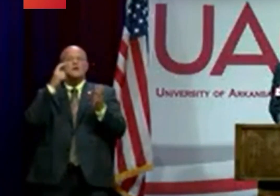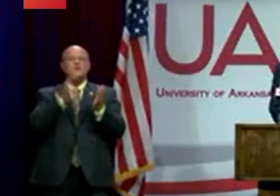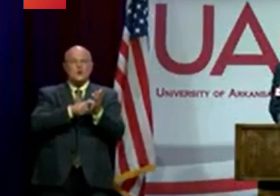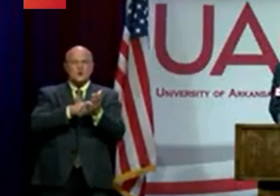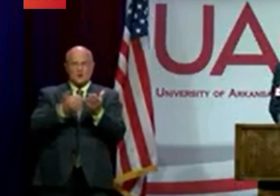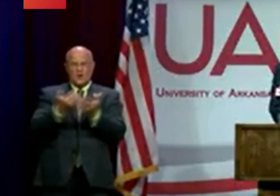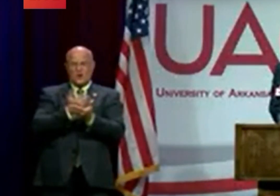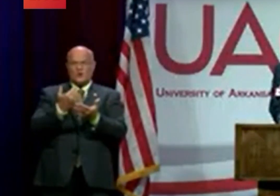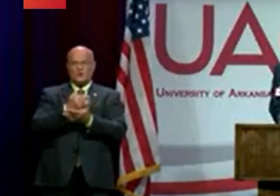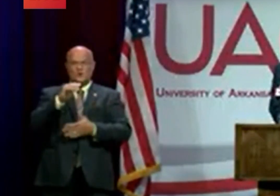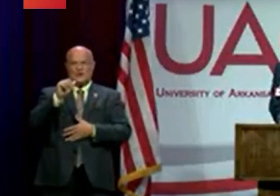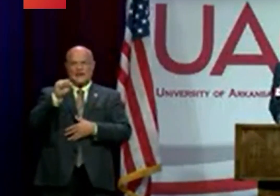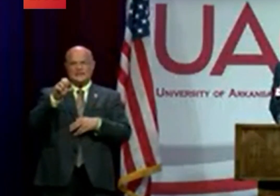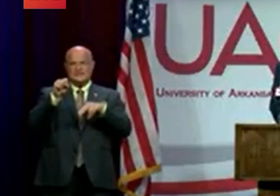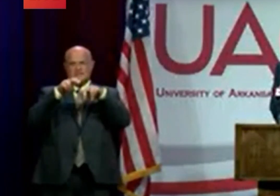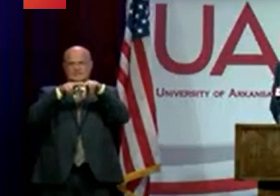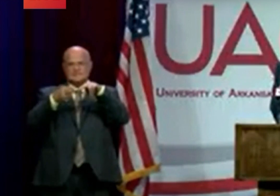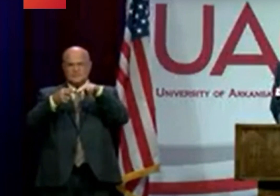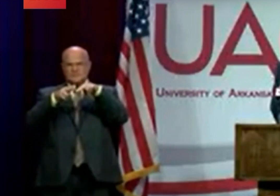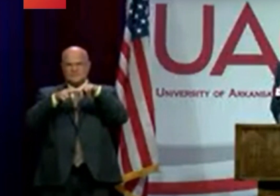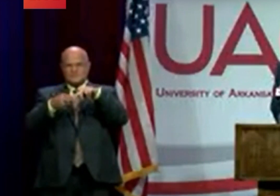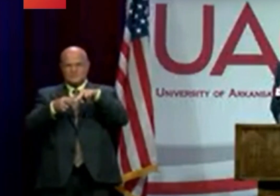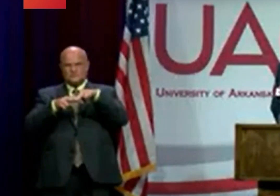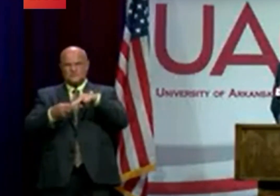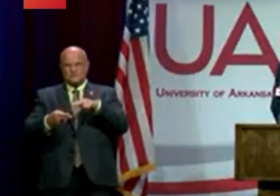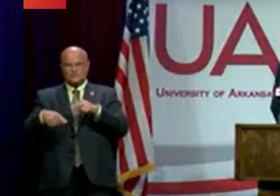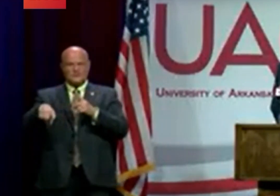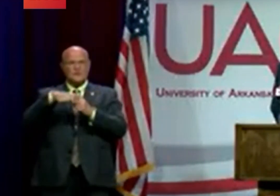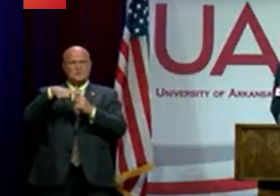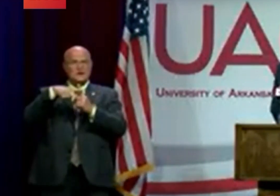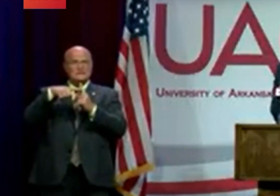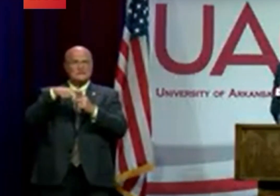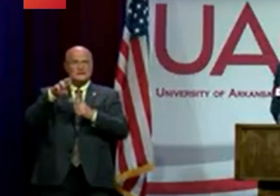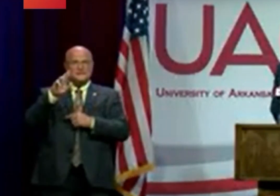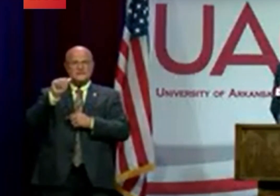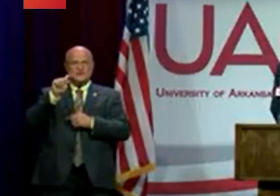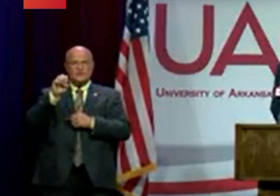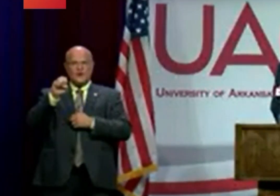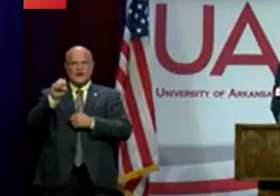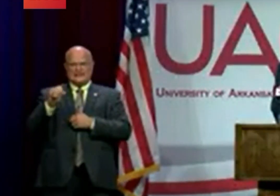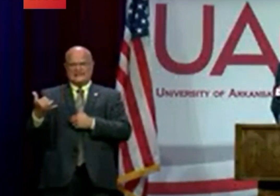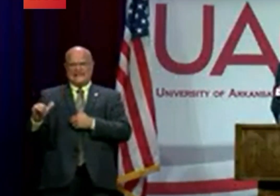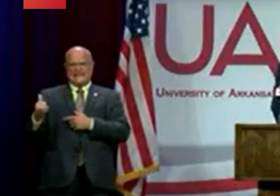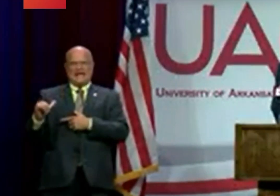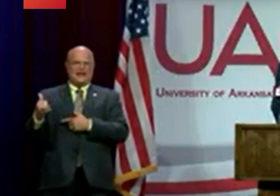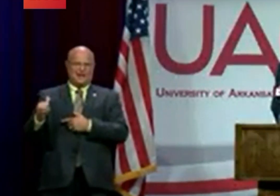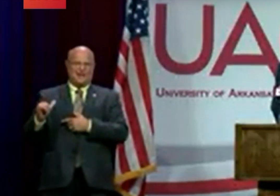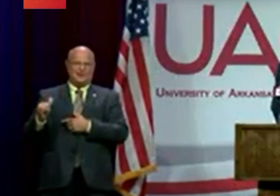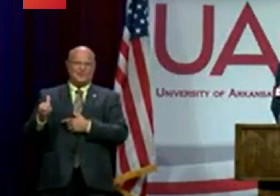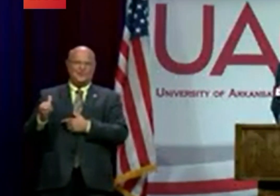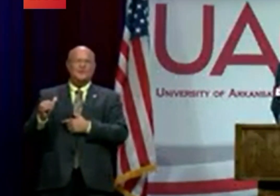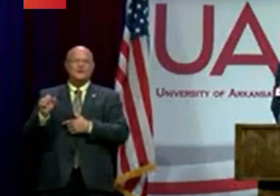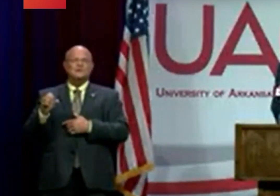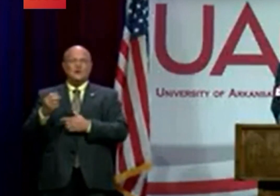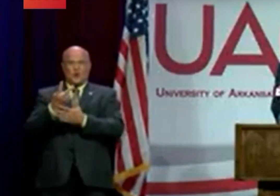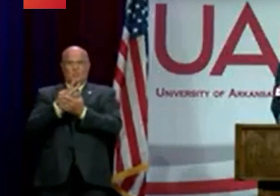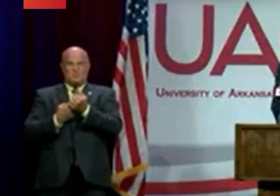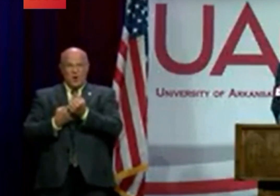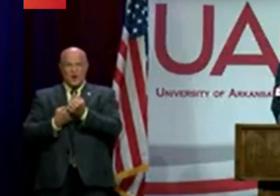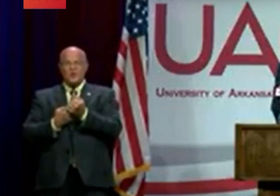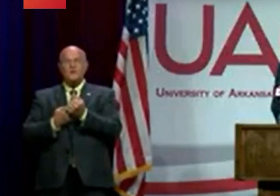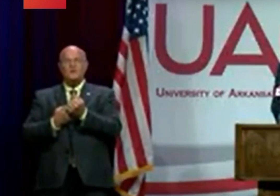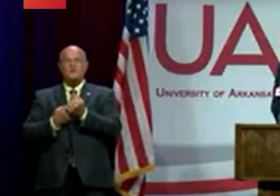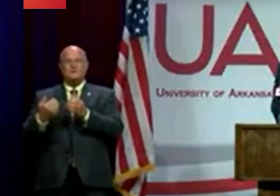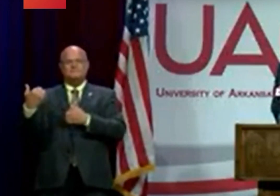new cases are declining and that our positivity rate remains in the yellow. And so both of those